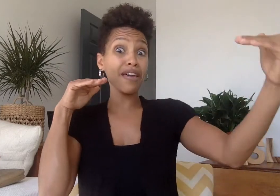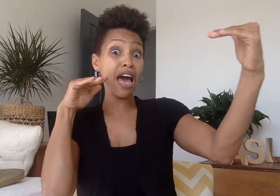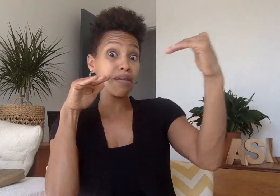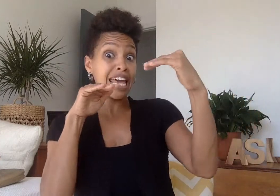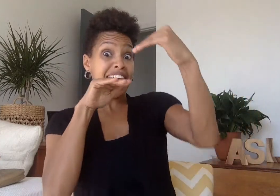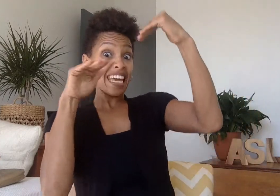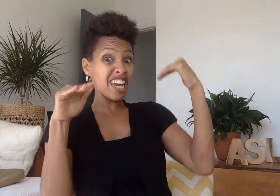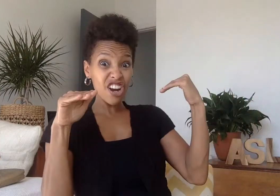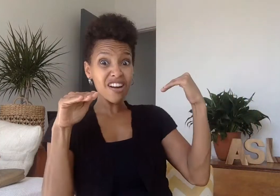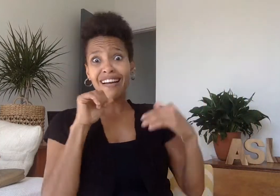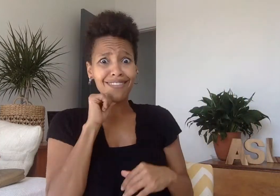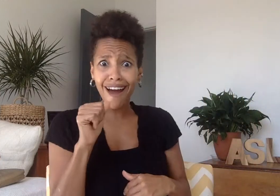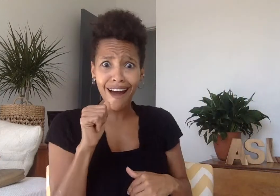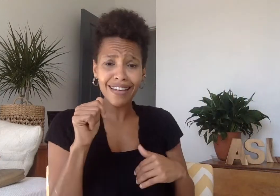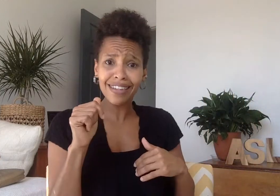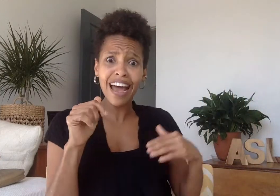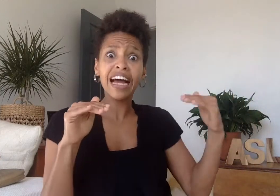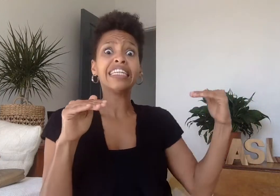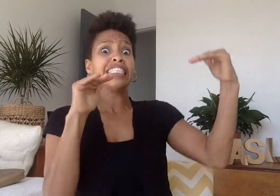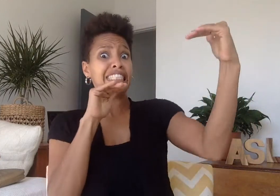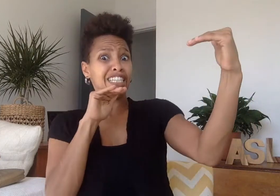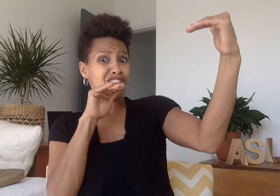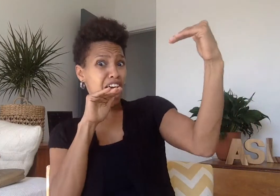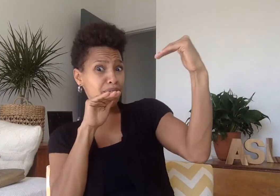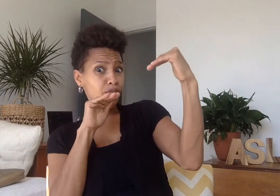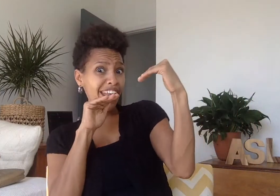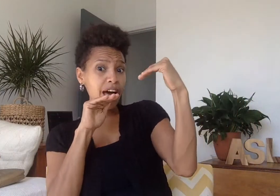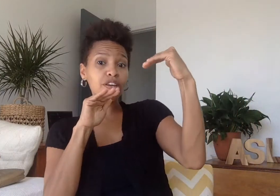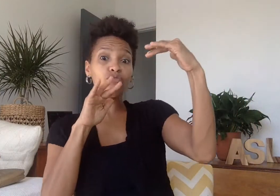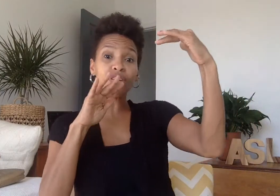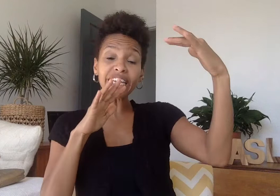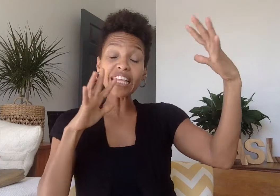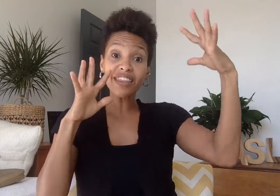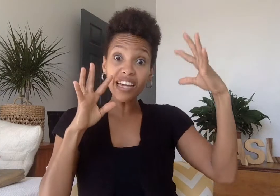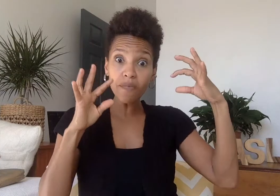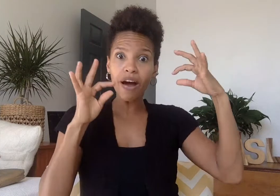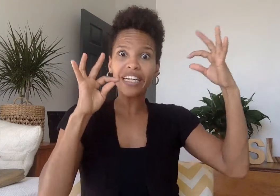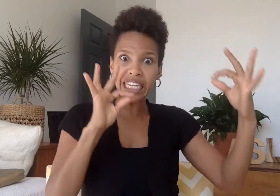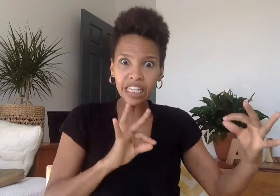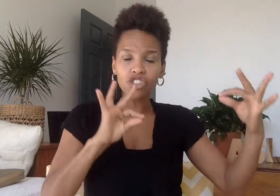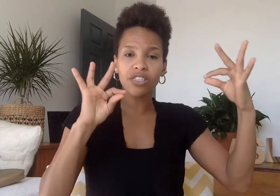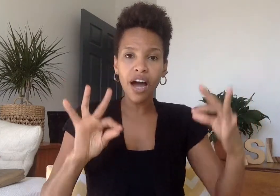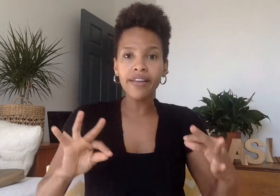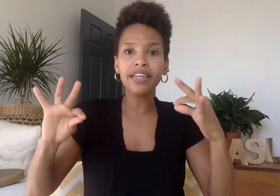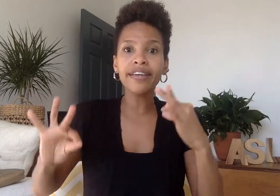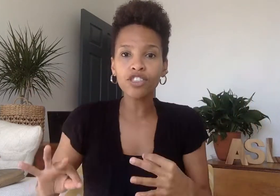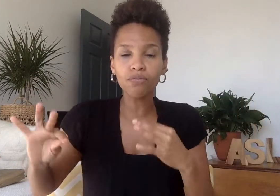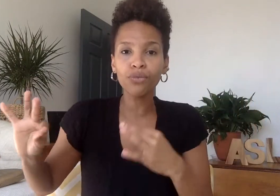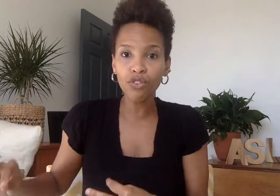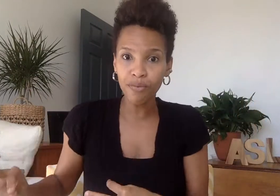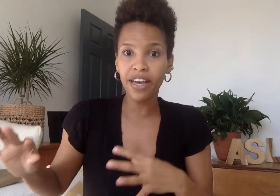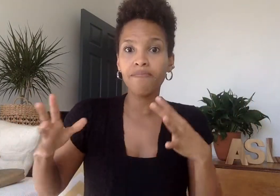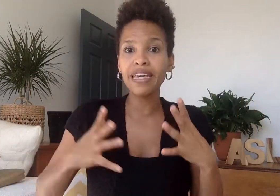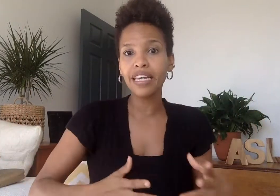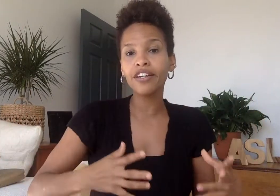at me. Here, not coming right at me. Really think about each sign and each movement and make each